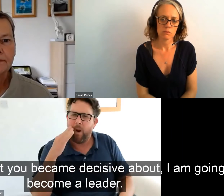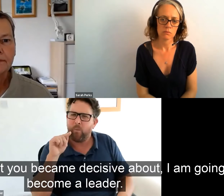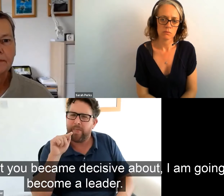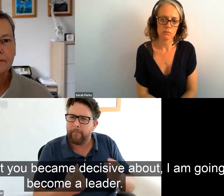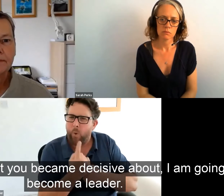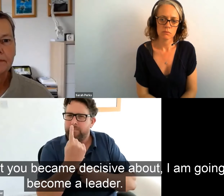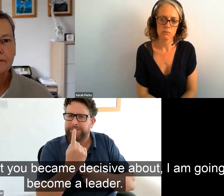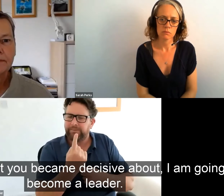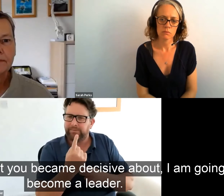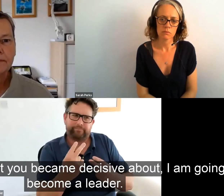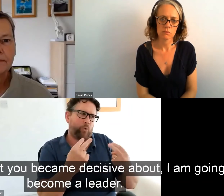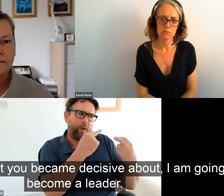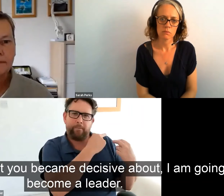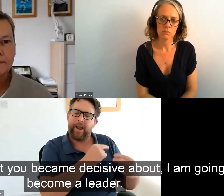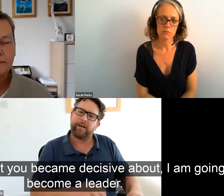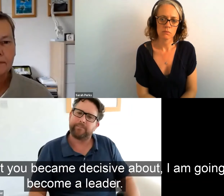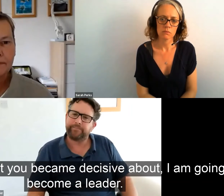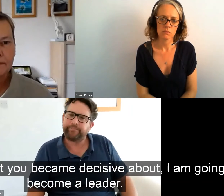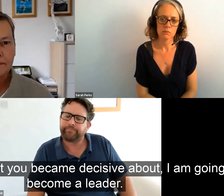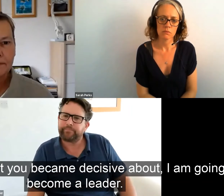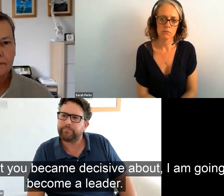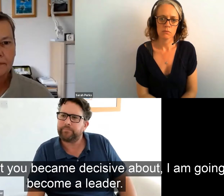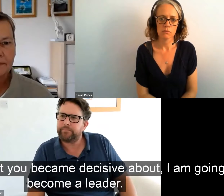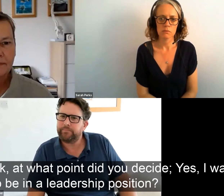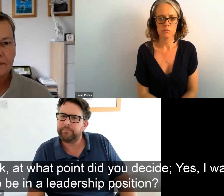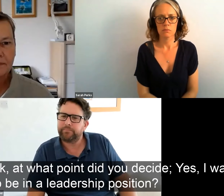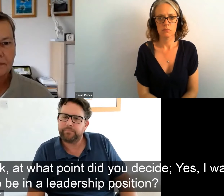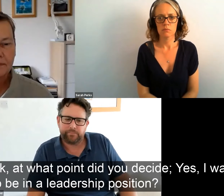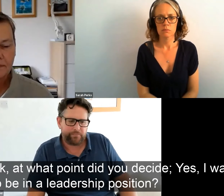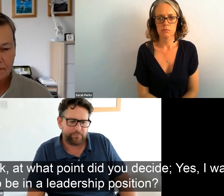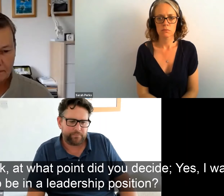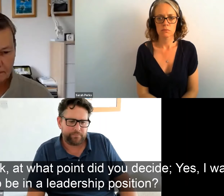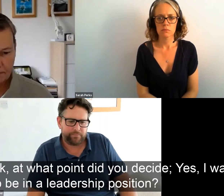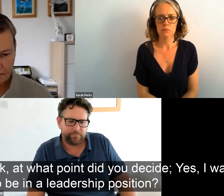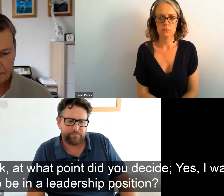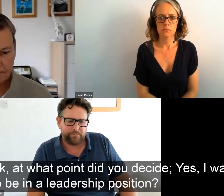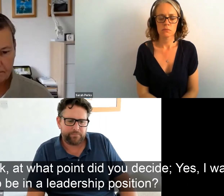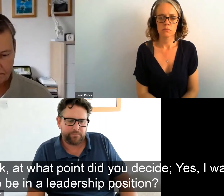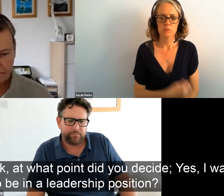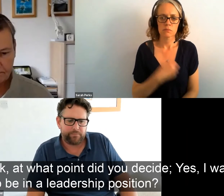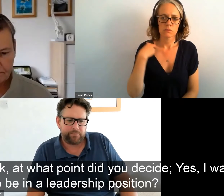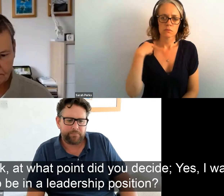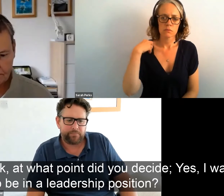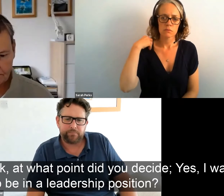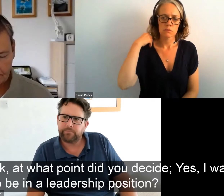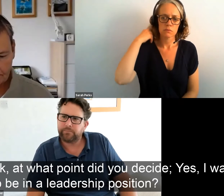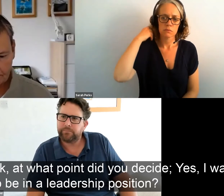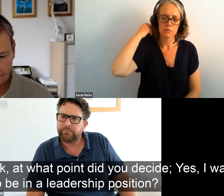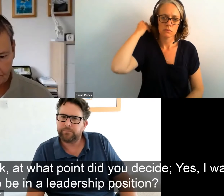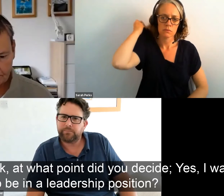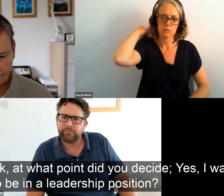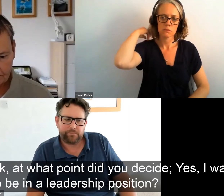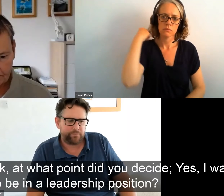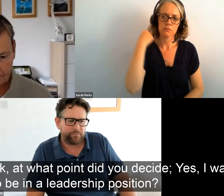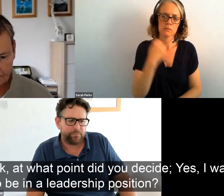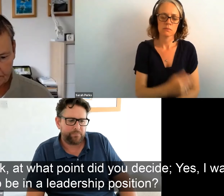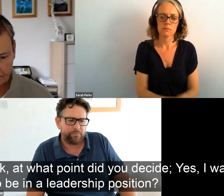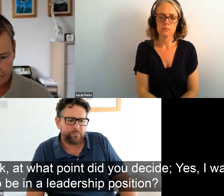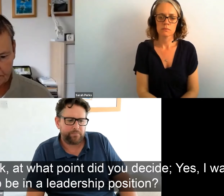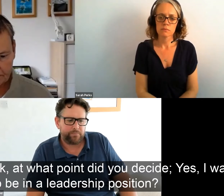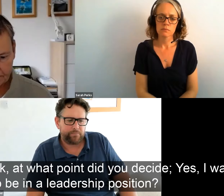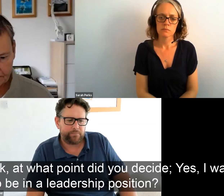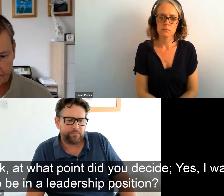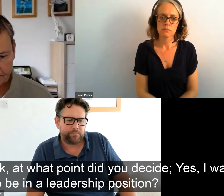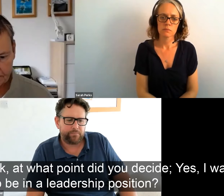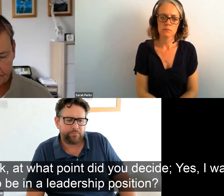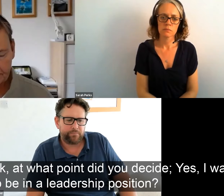decisive about, I am going to become a leader? So looking back, at what point did you decide, yes, I want to be